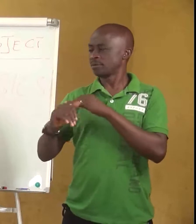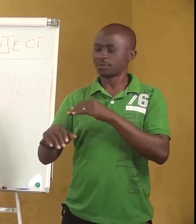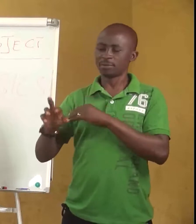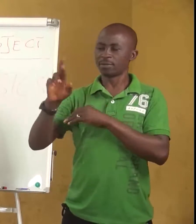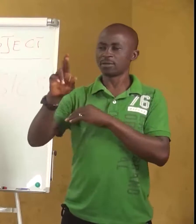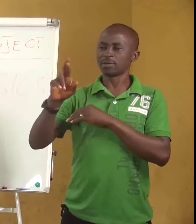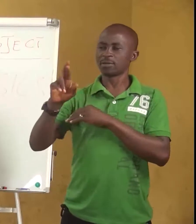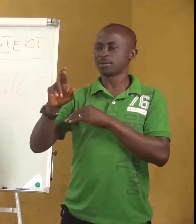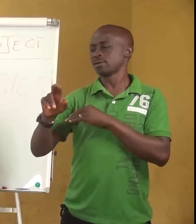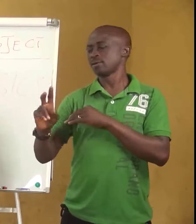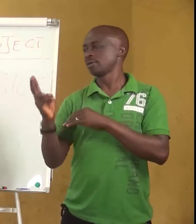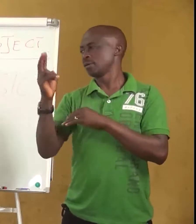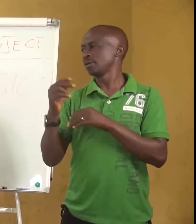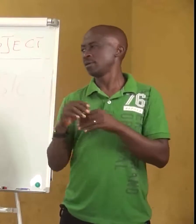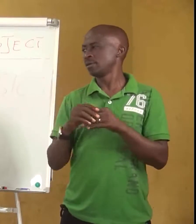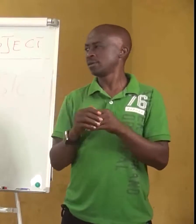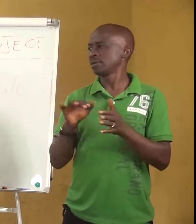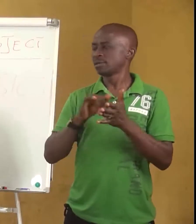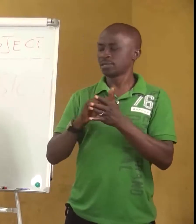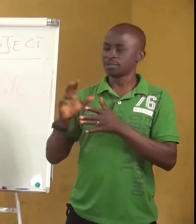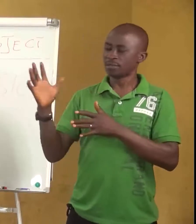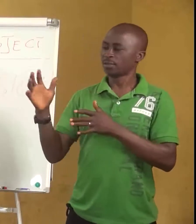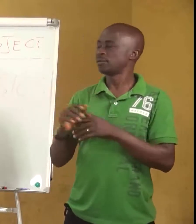squared, and that gives us equation 5.